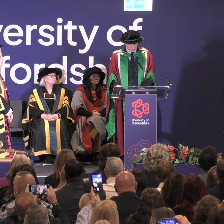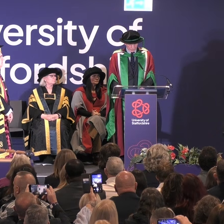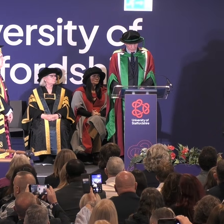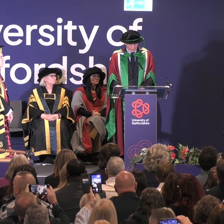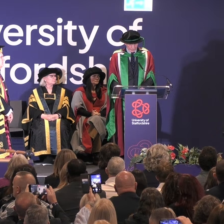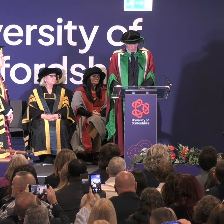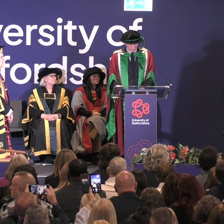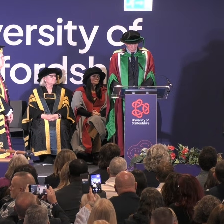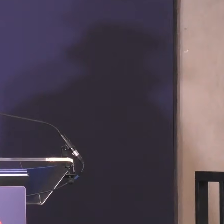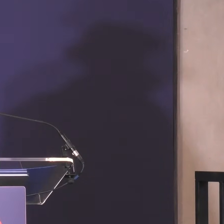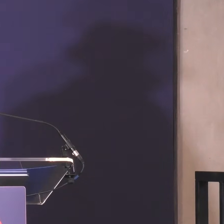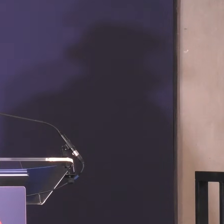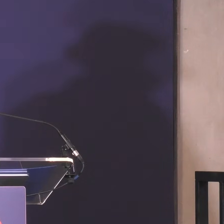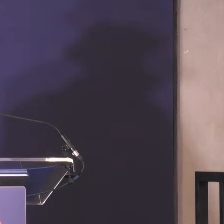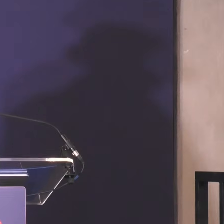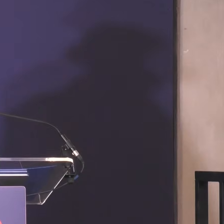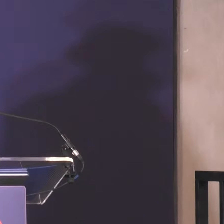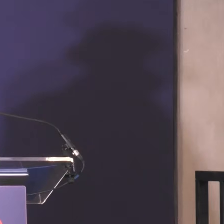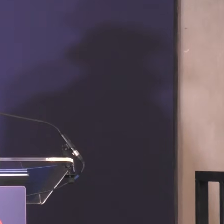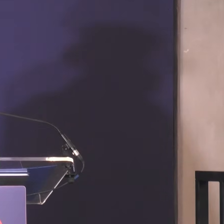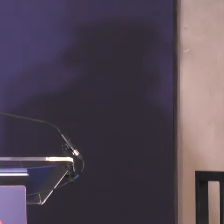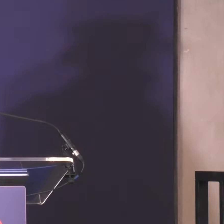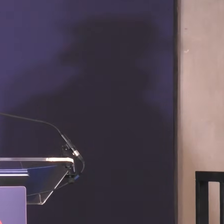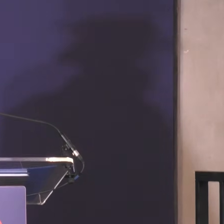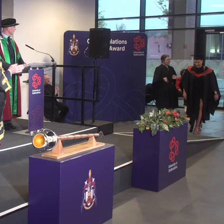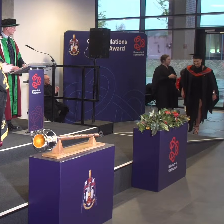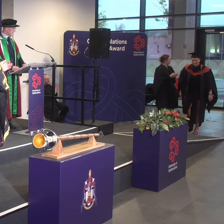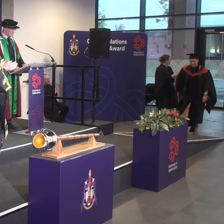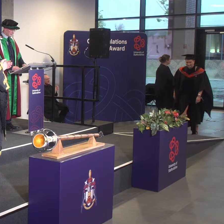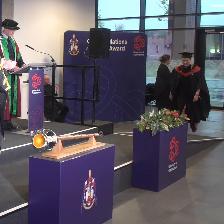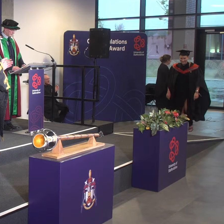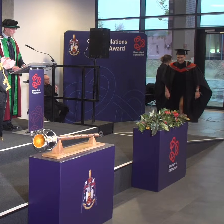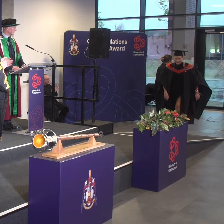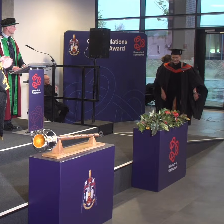Bachelor's degree in Social Work, Sophie Rees.